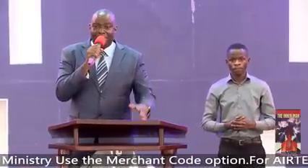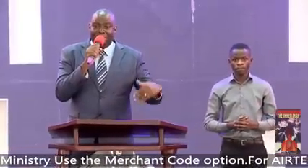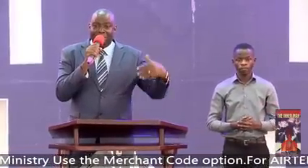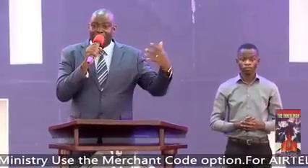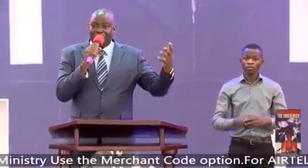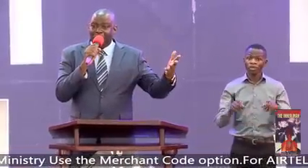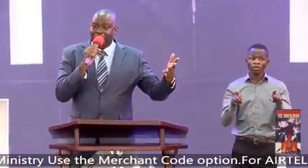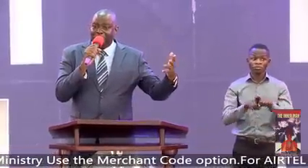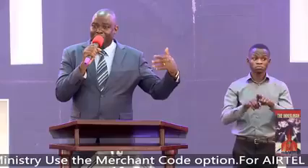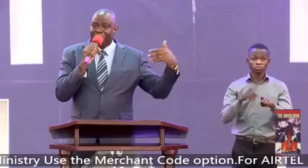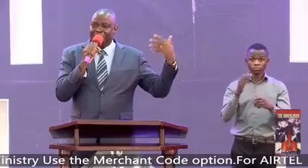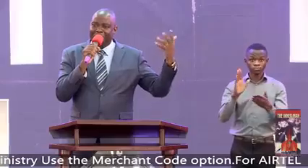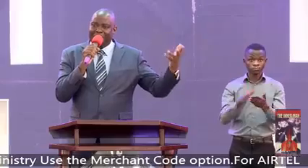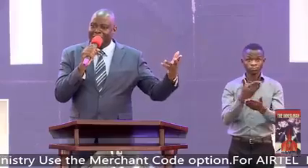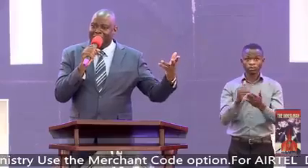Amen.